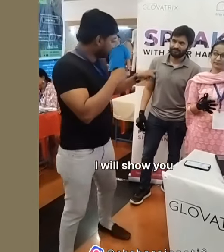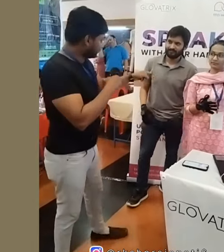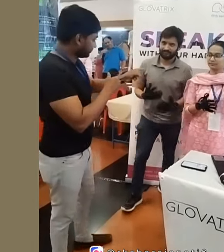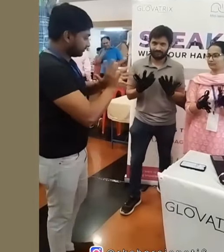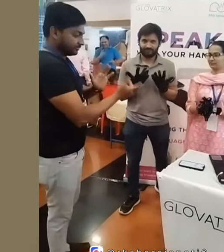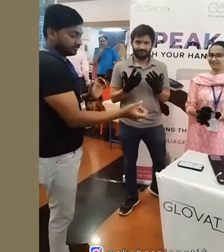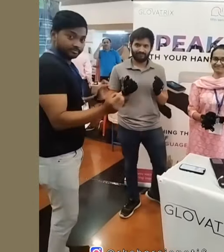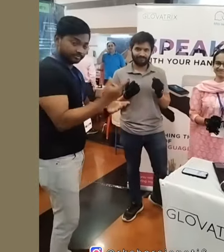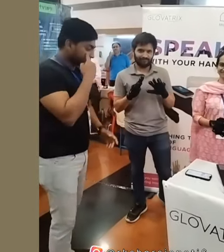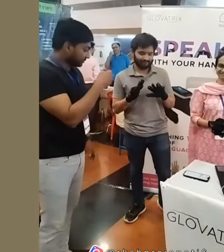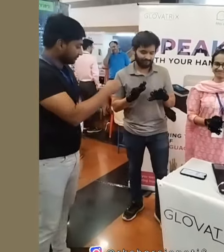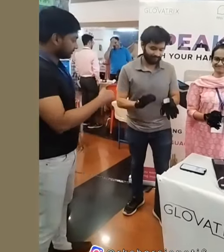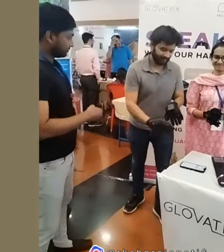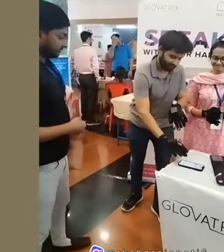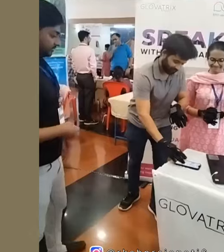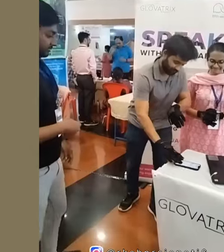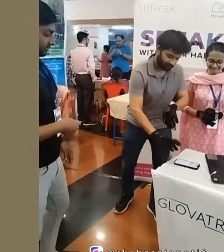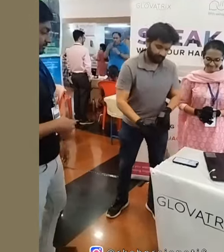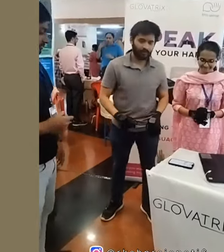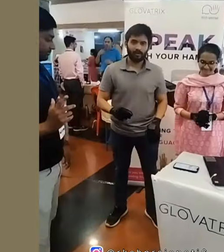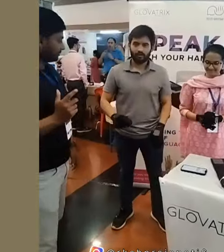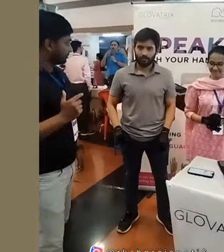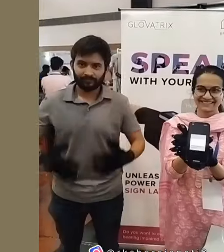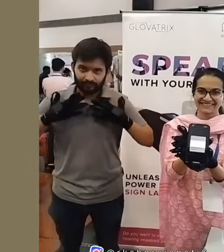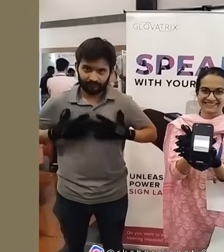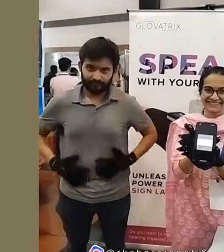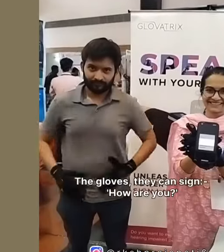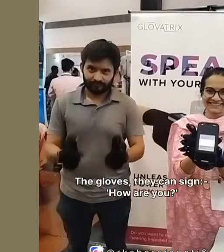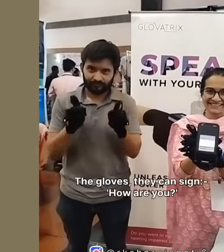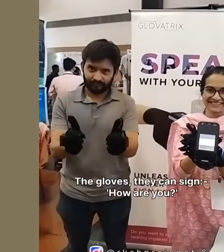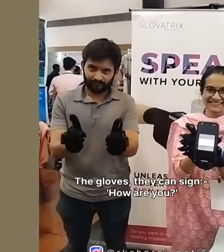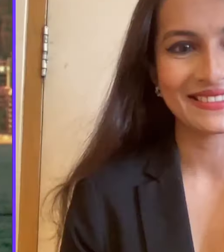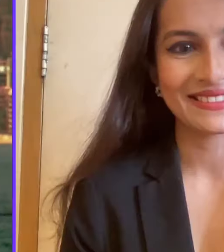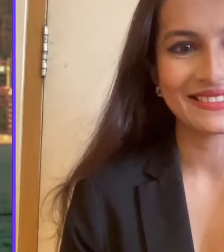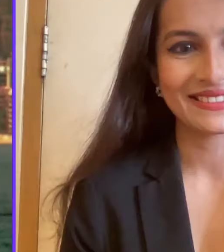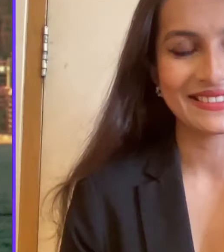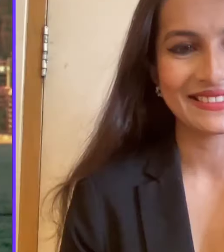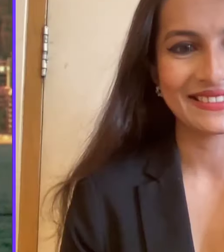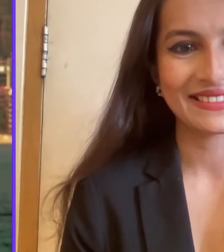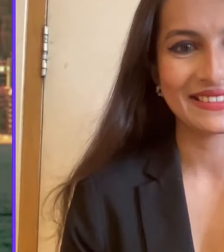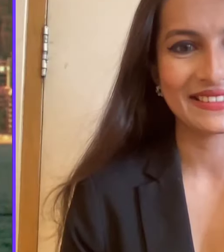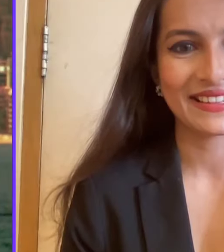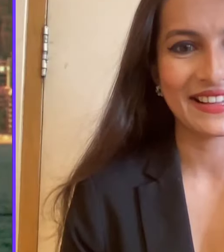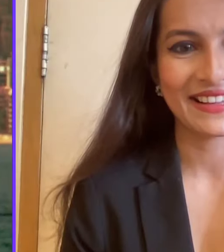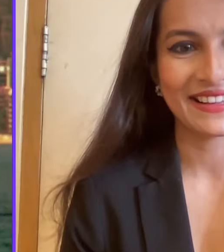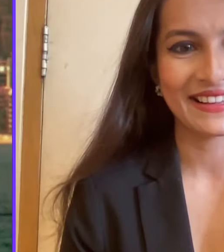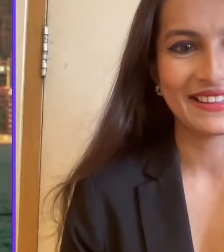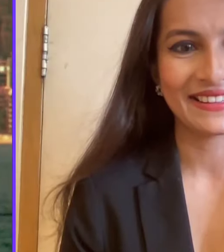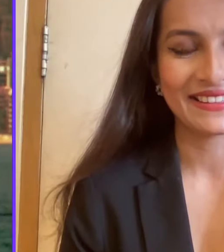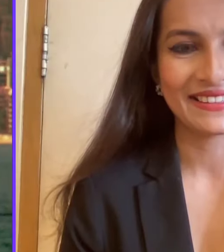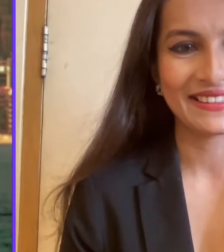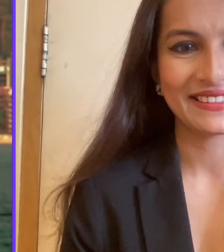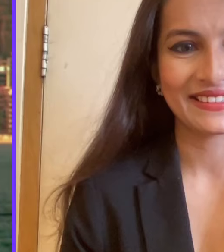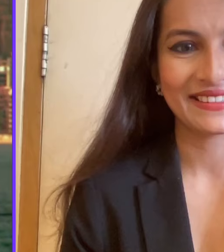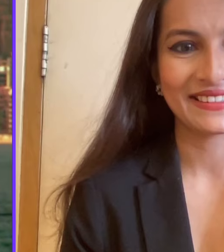sort of scale it up further. Thank you so much for joining us and sharing your story with us. And good luck with what you and